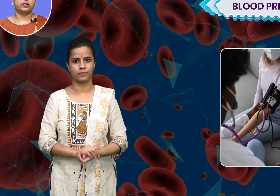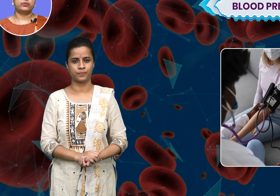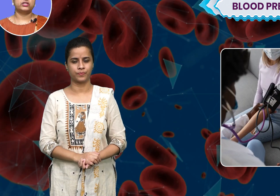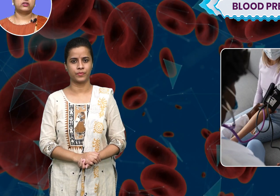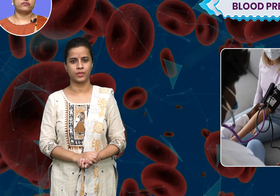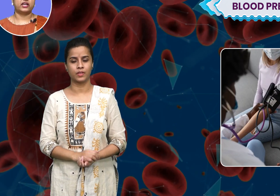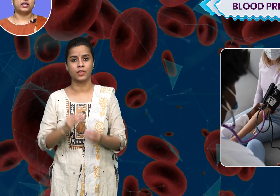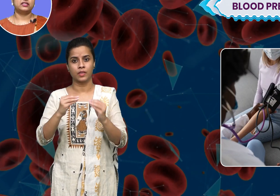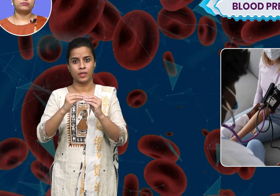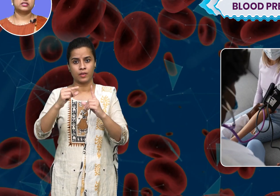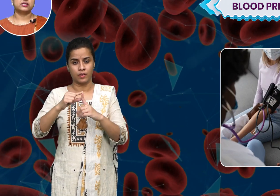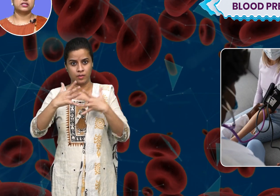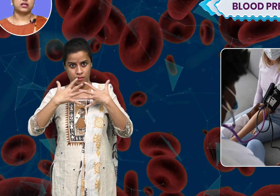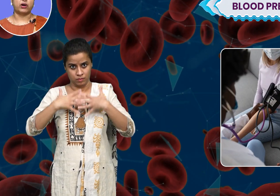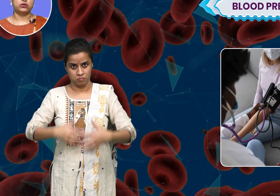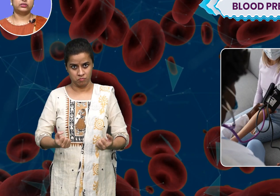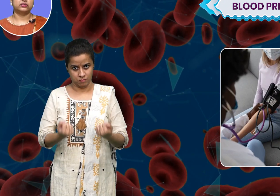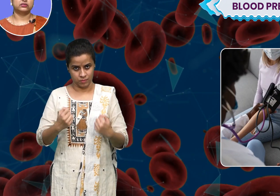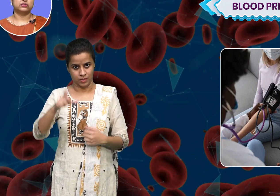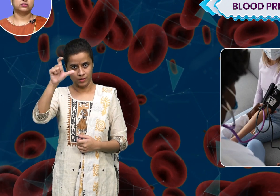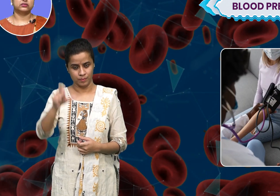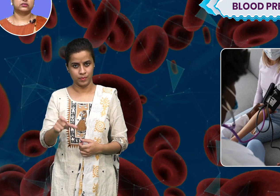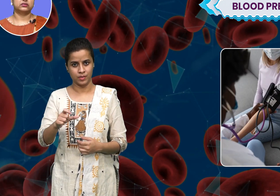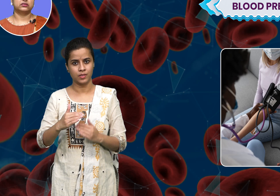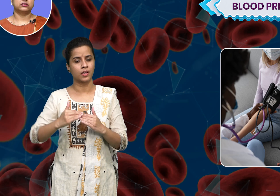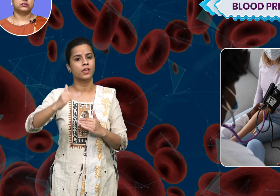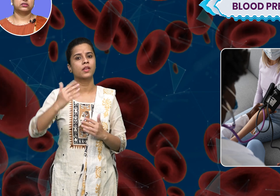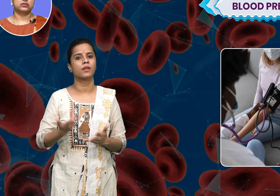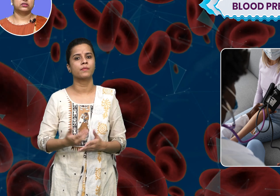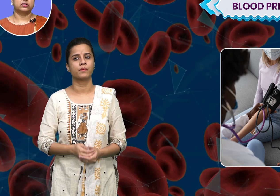The blood pressure of a healthy person is about